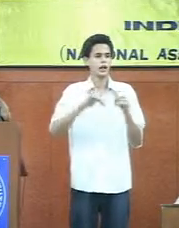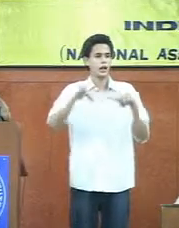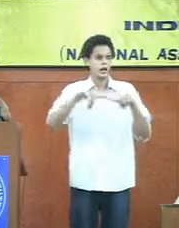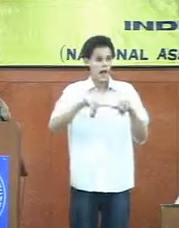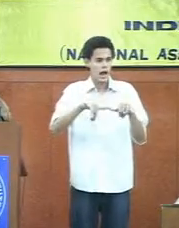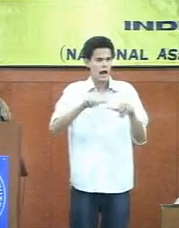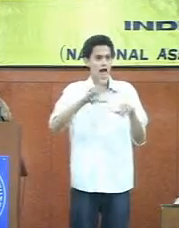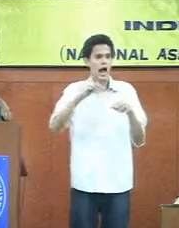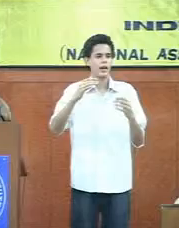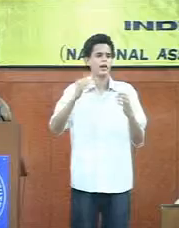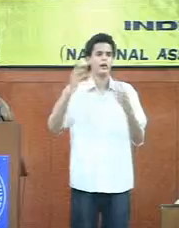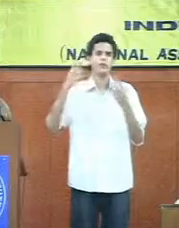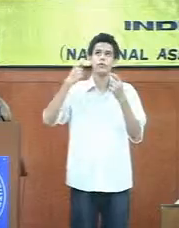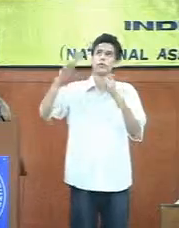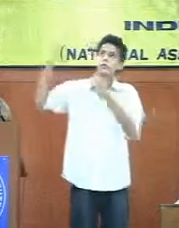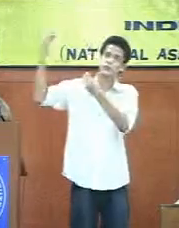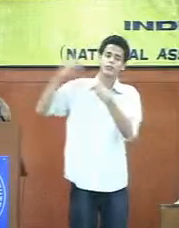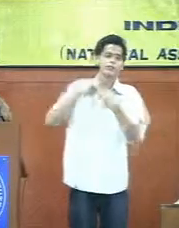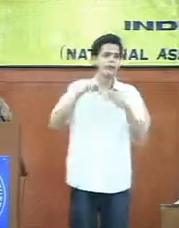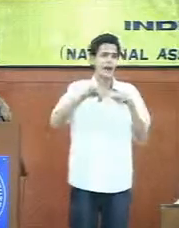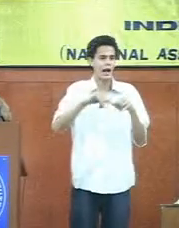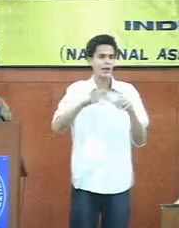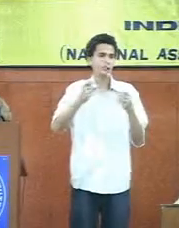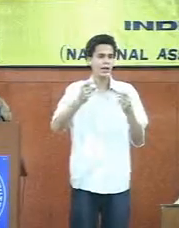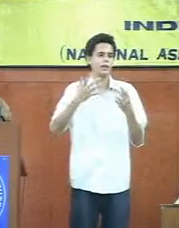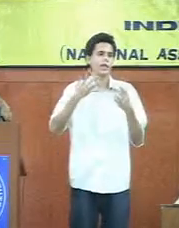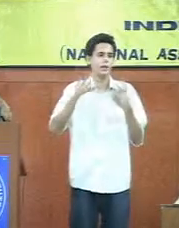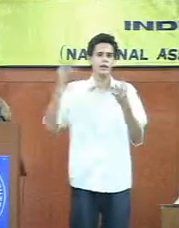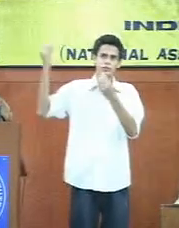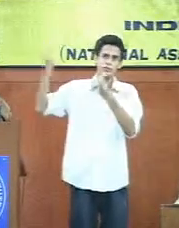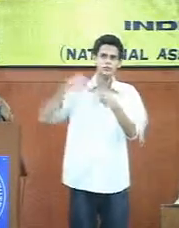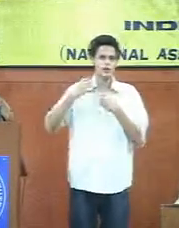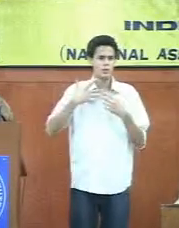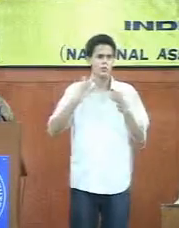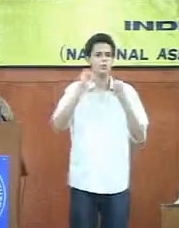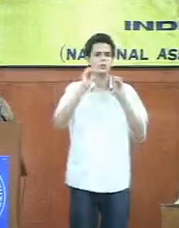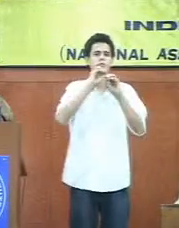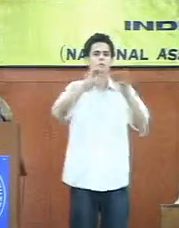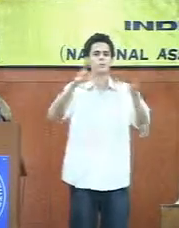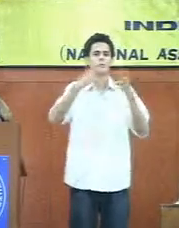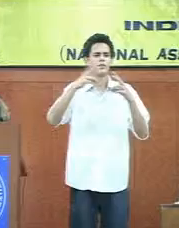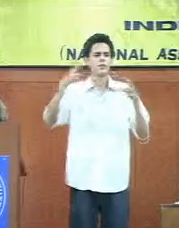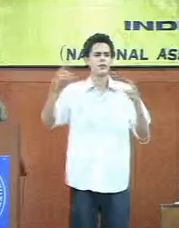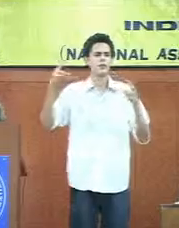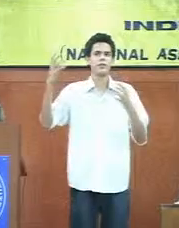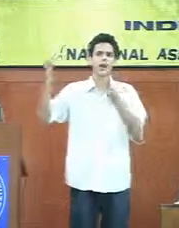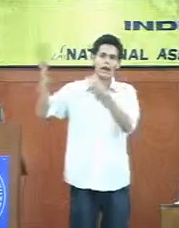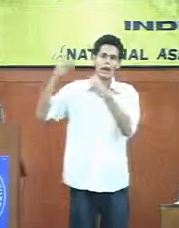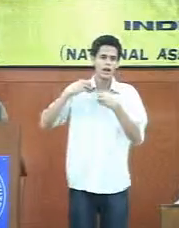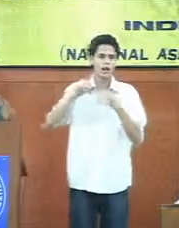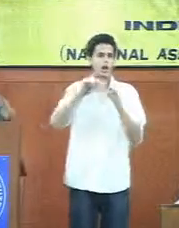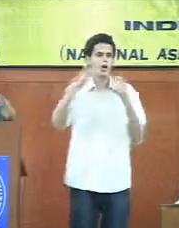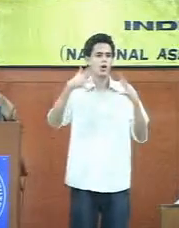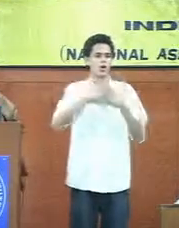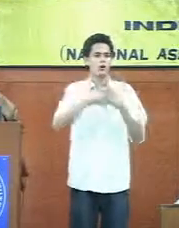and inheritance laws. I am going to be speaking about the various kinds of inheritance